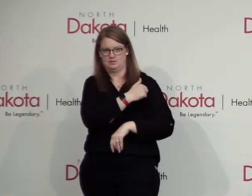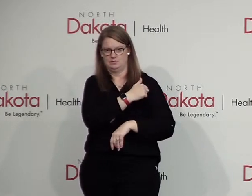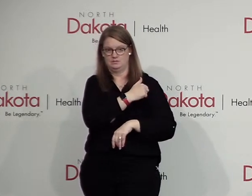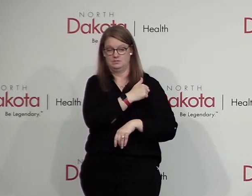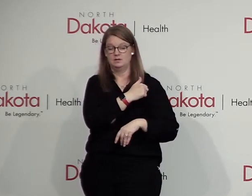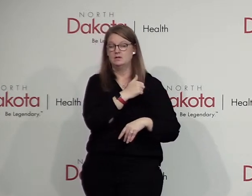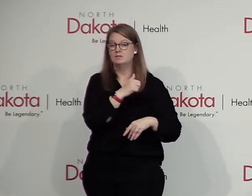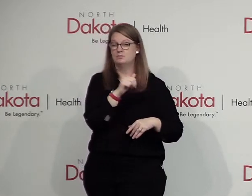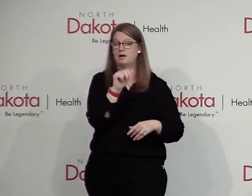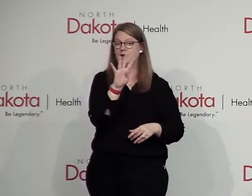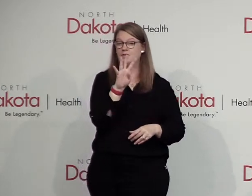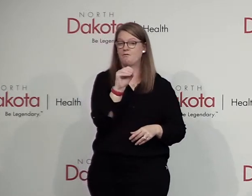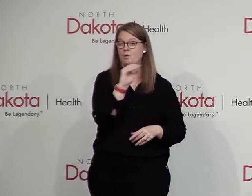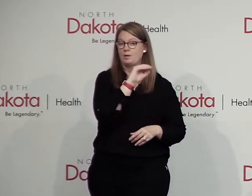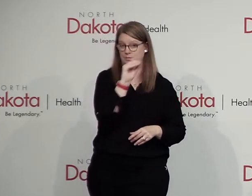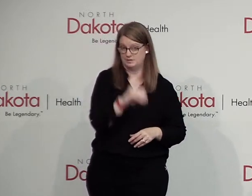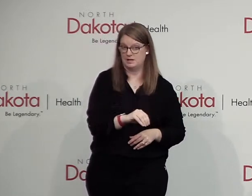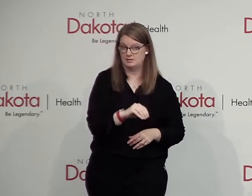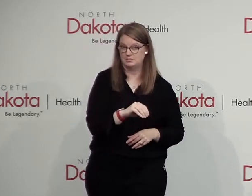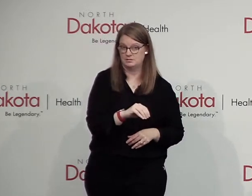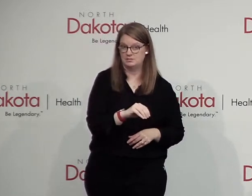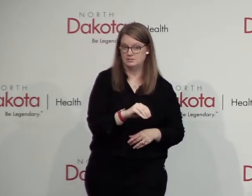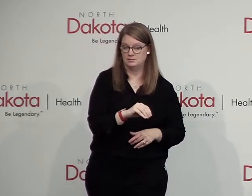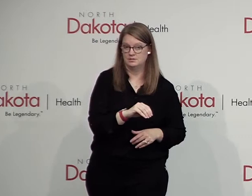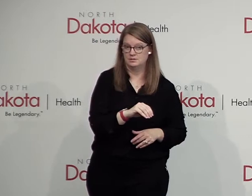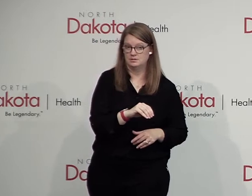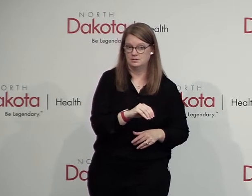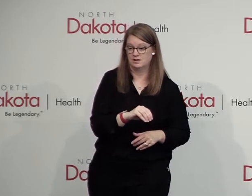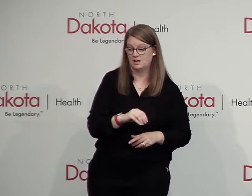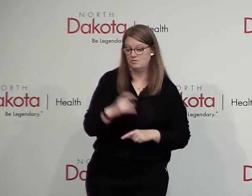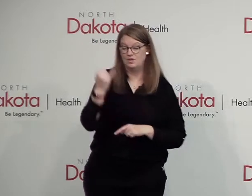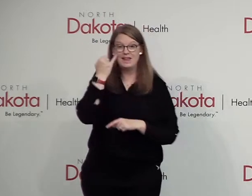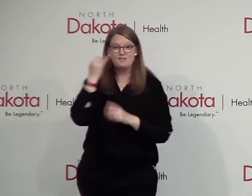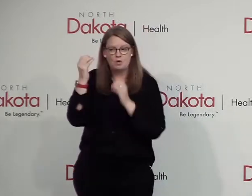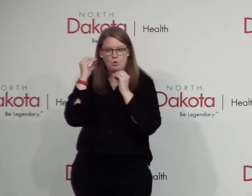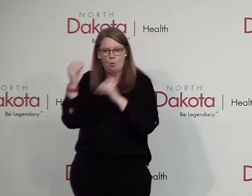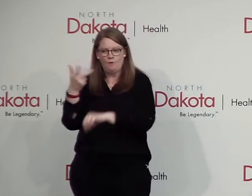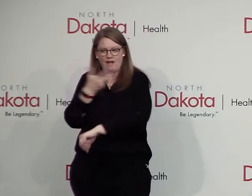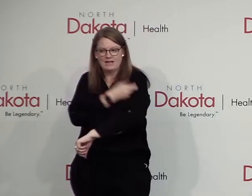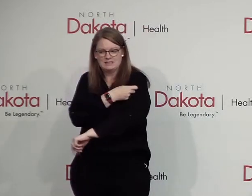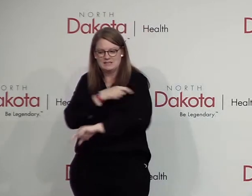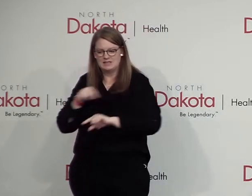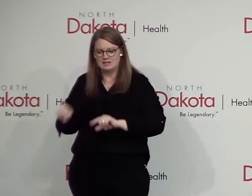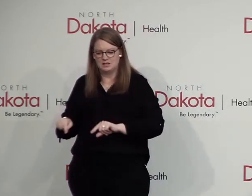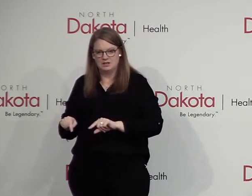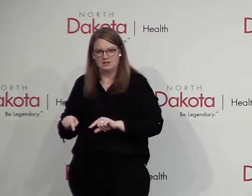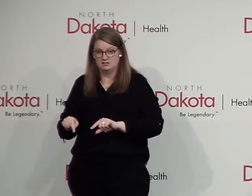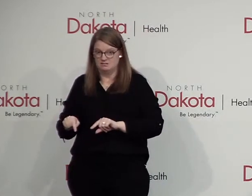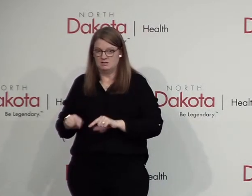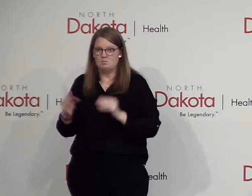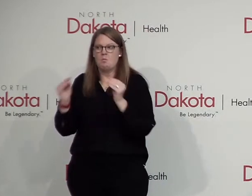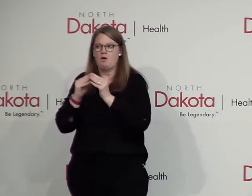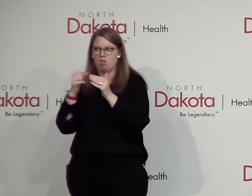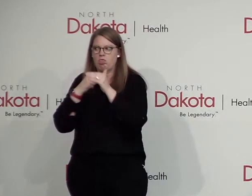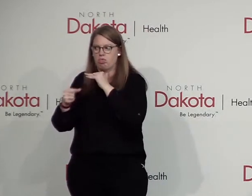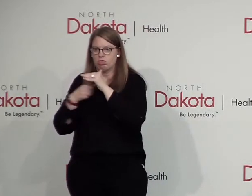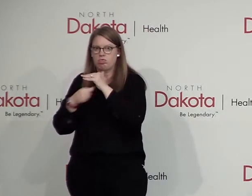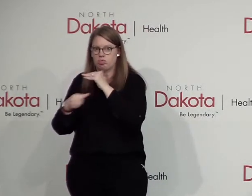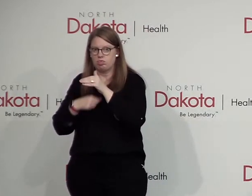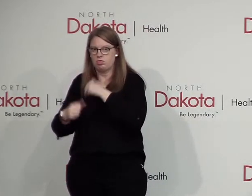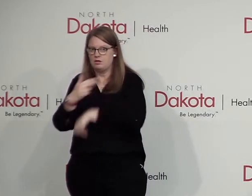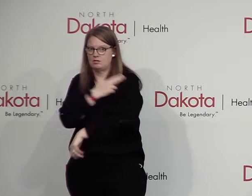as 40% compared to non-vaccinated individuals. In the high-risk groups,